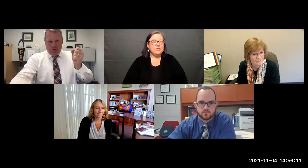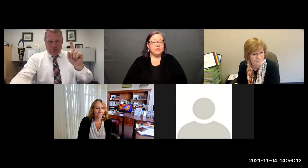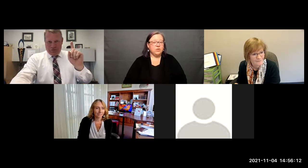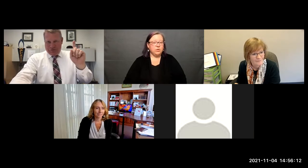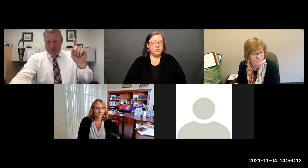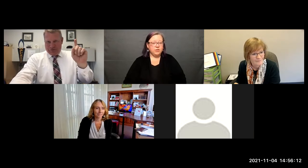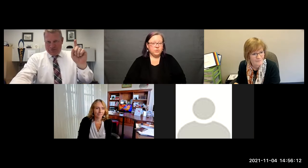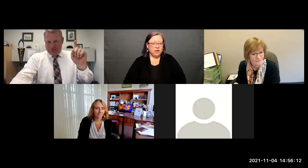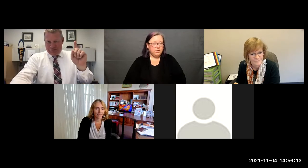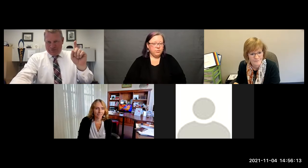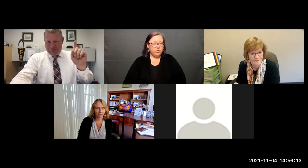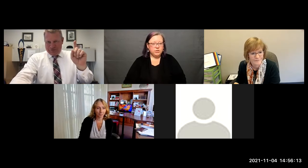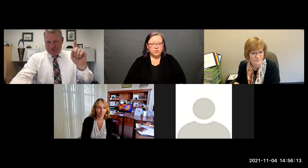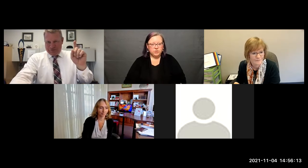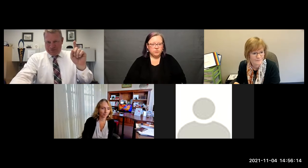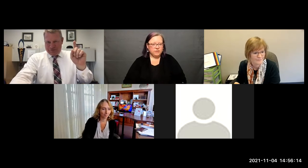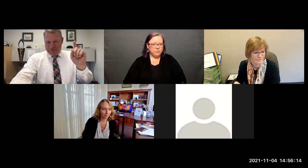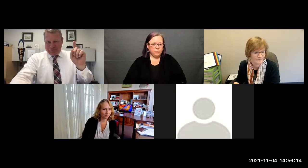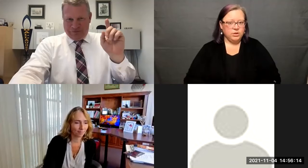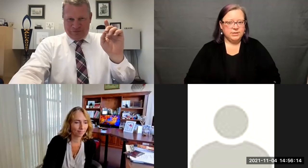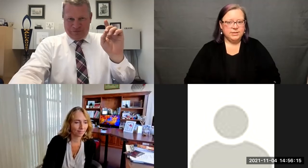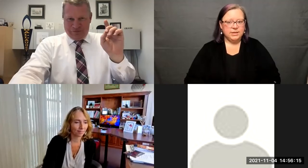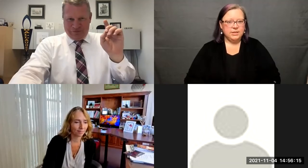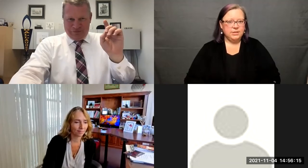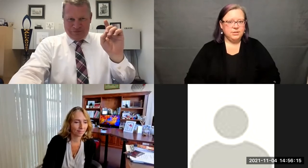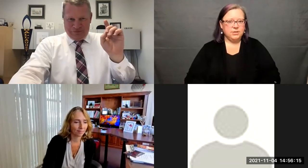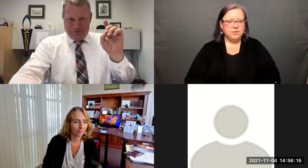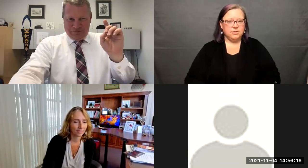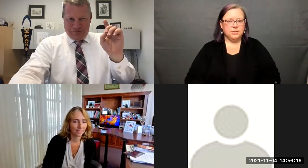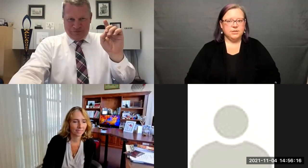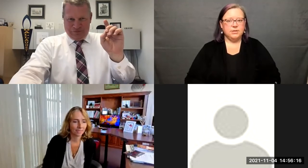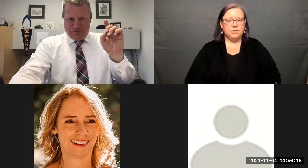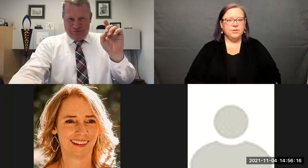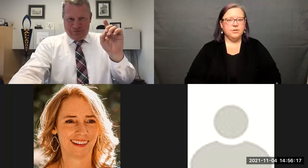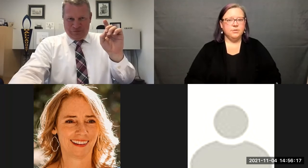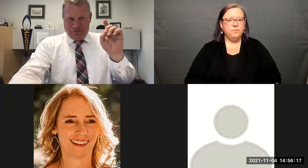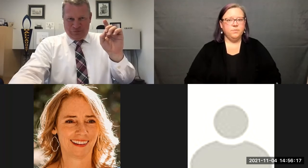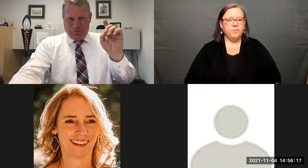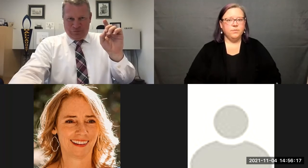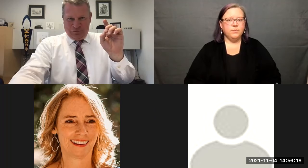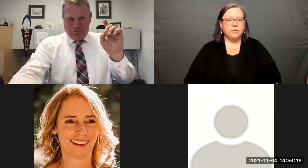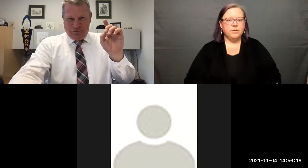So here's what I am going to do. Give me 1 second. Let's see here.